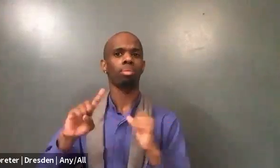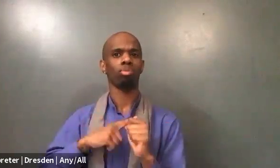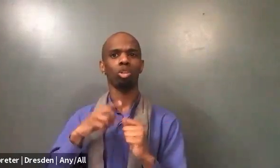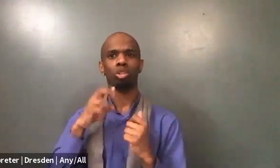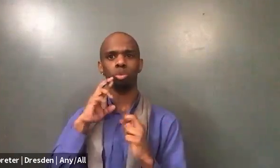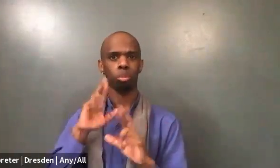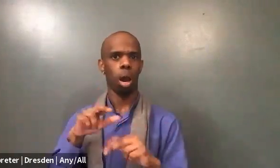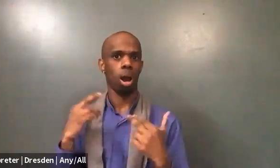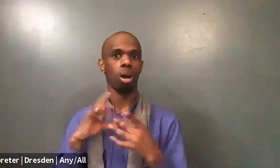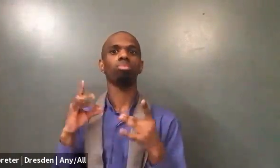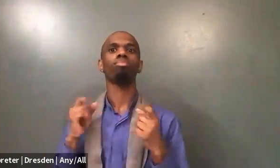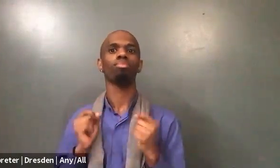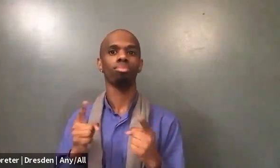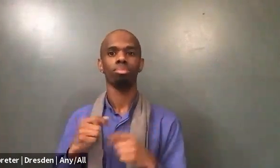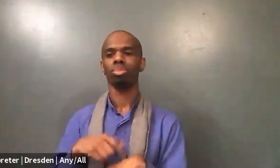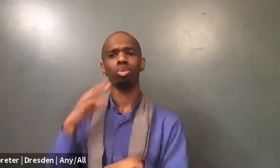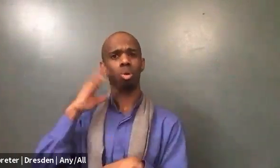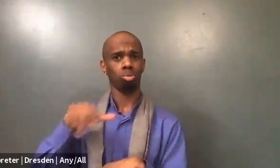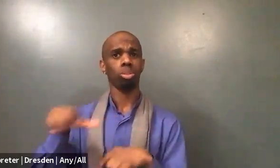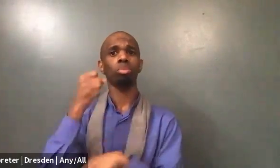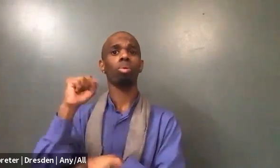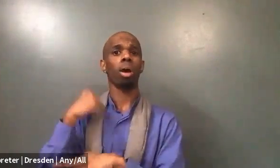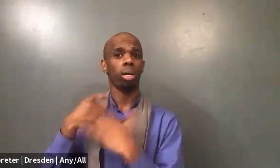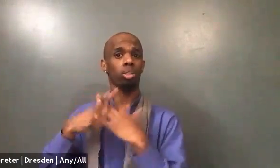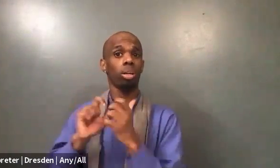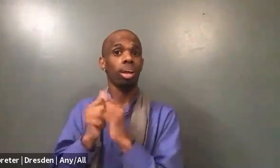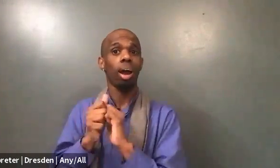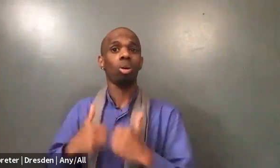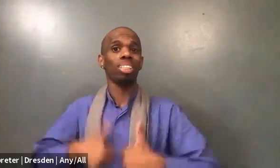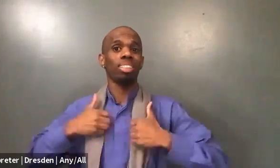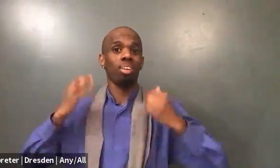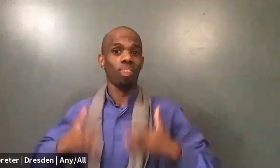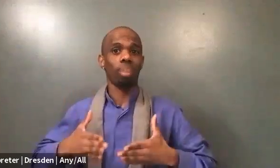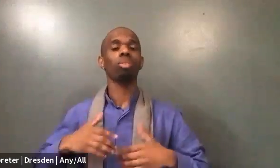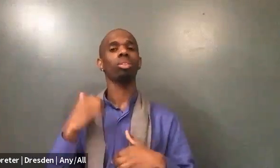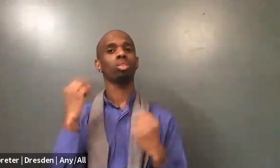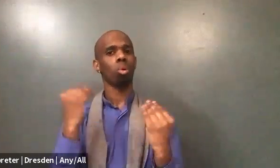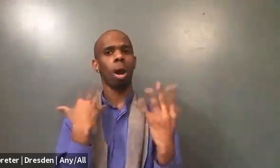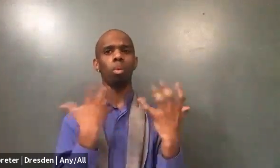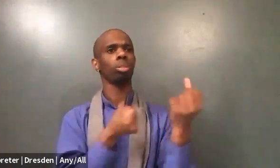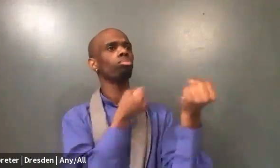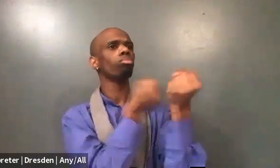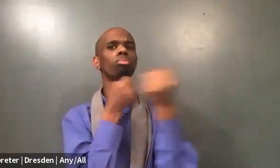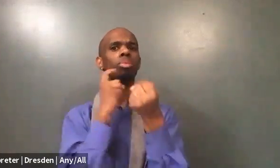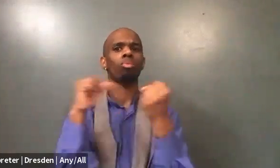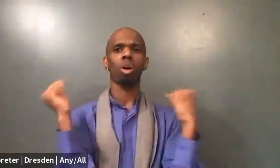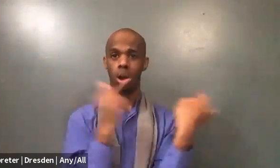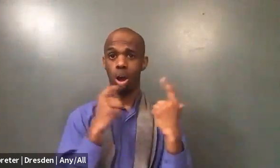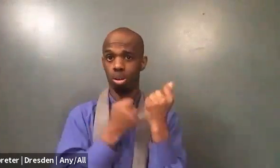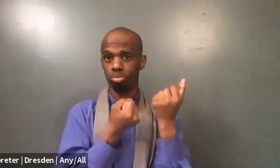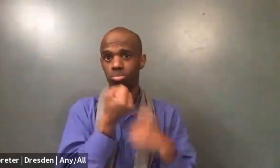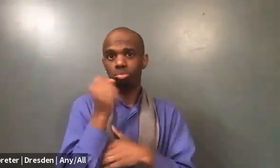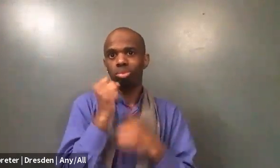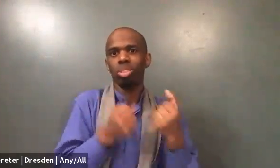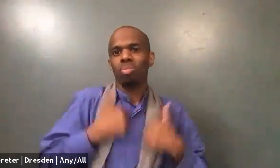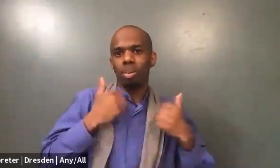started in this movement as a survivor advocate. So I already had, I knew some things, but